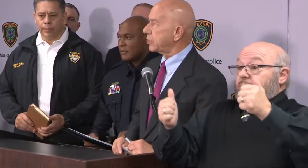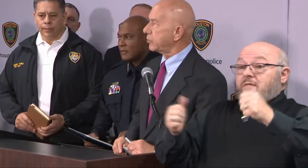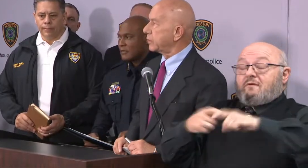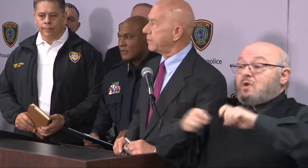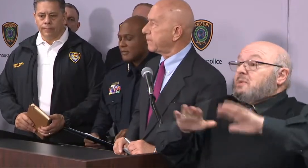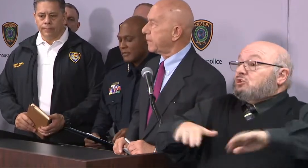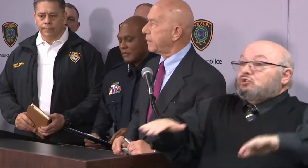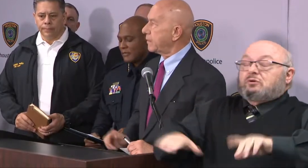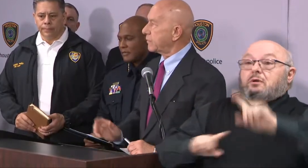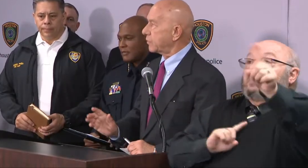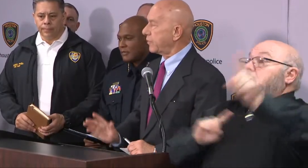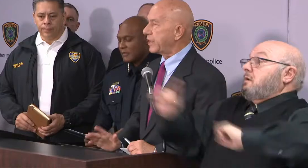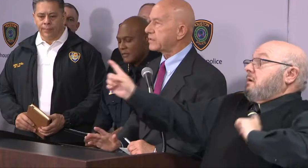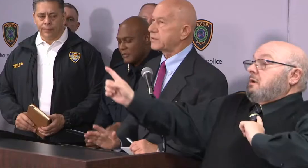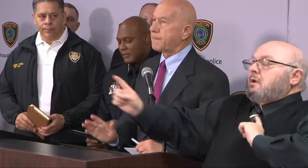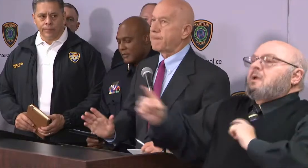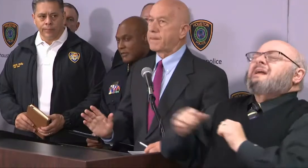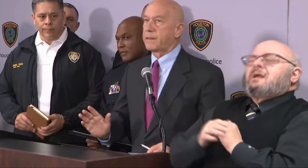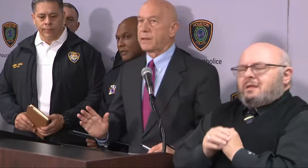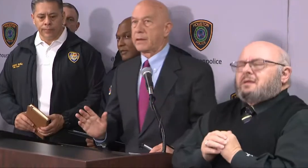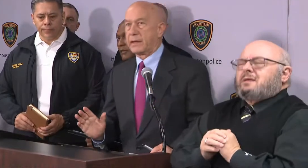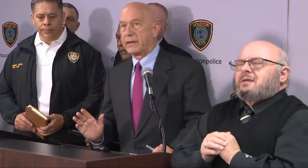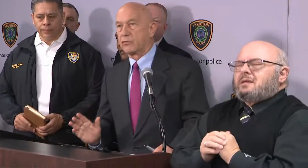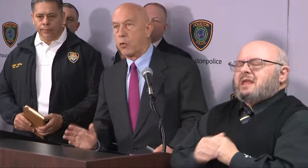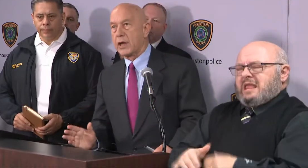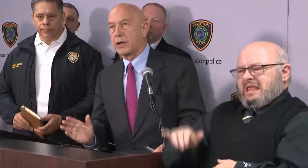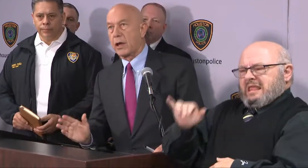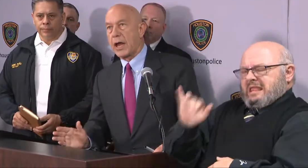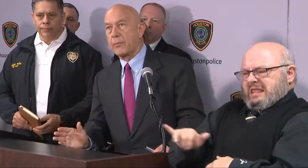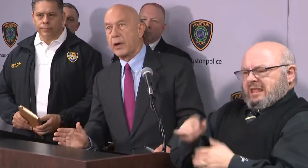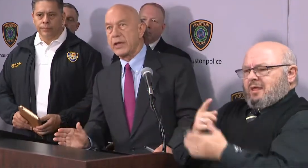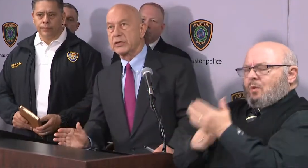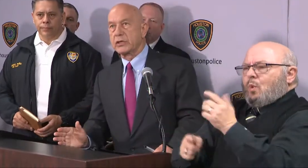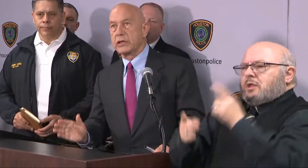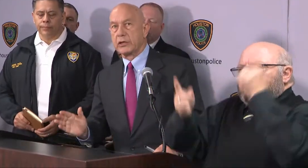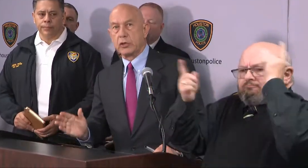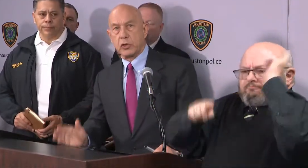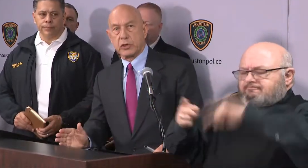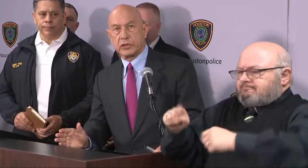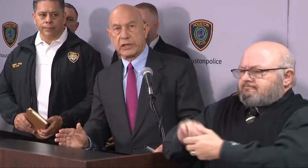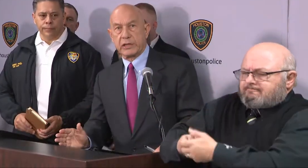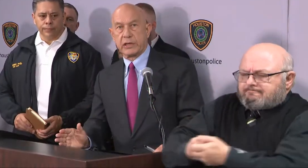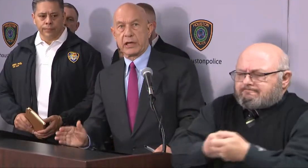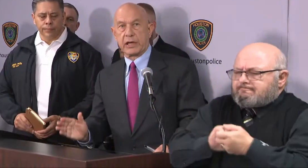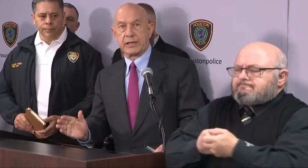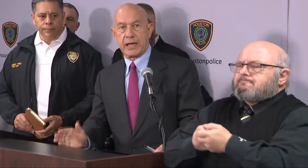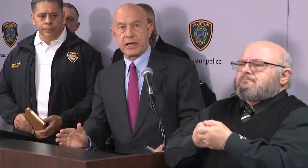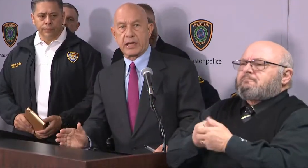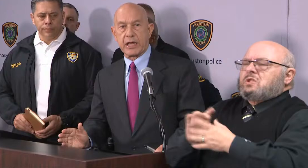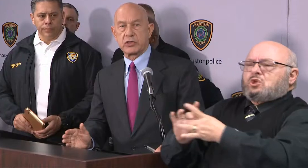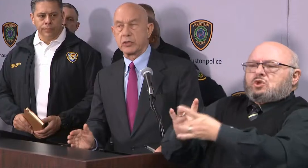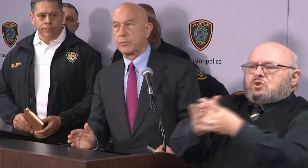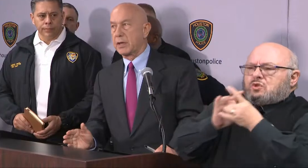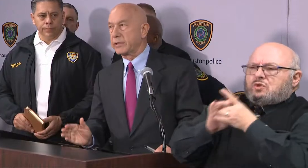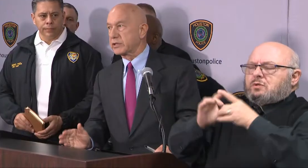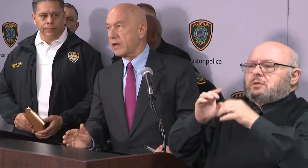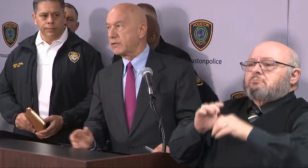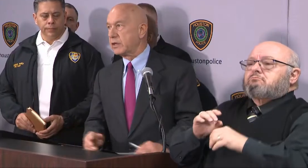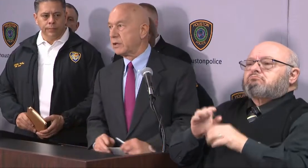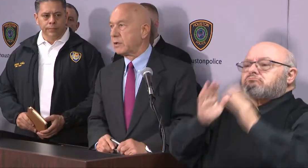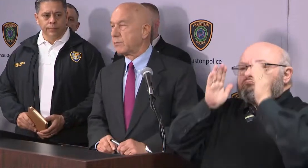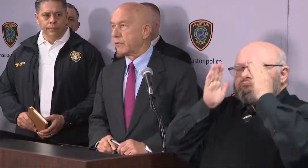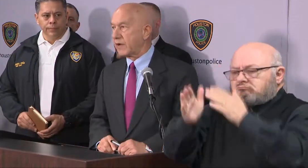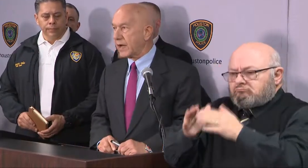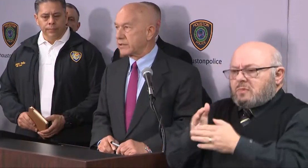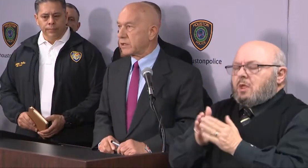their children. So this is what collaboration and unity and dedication to public